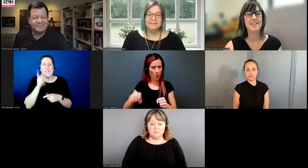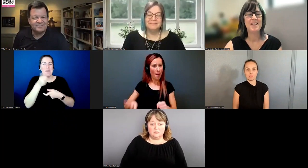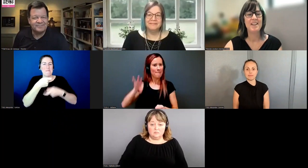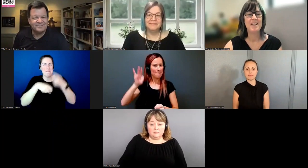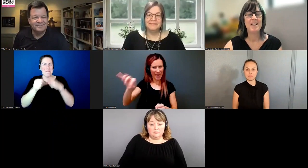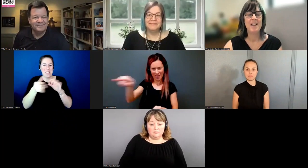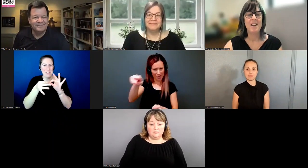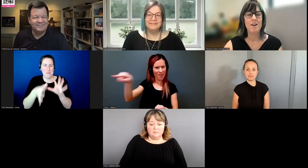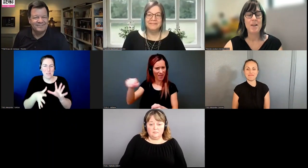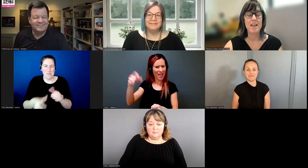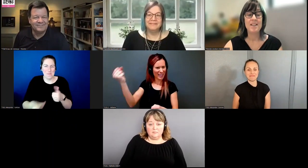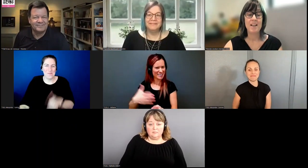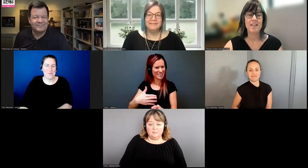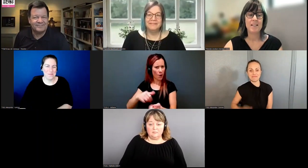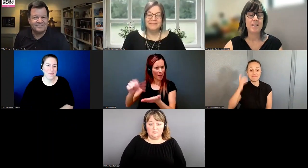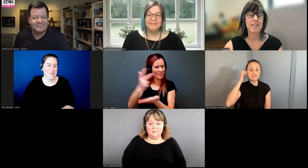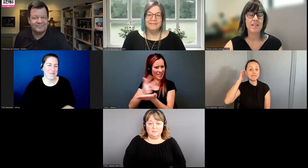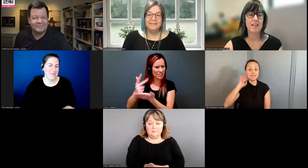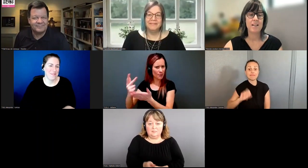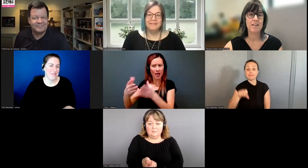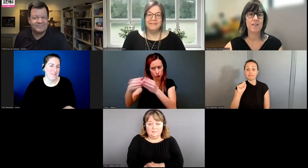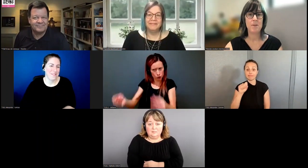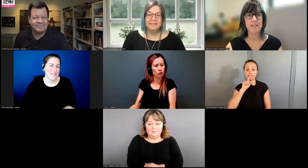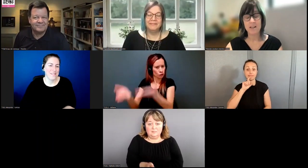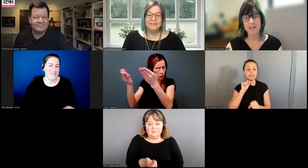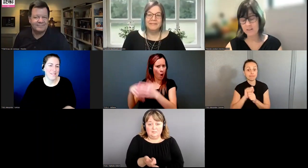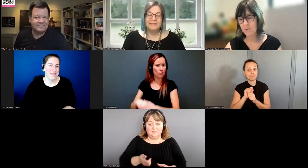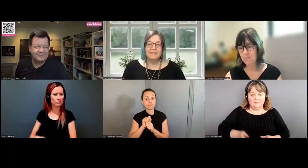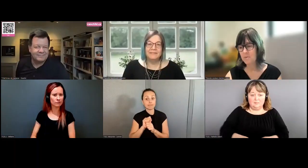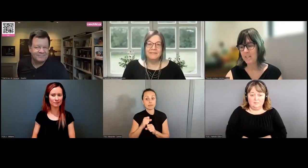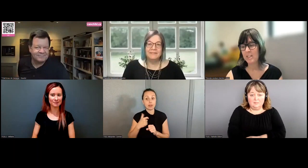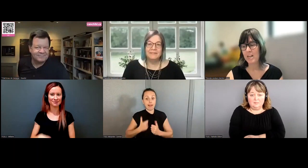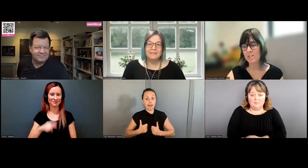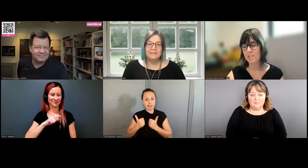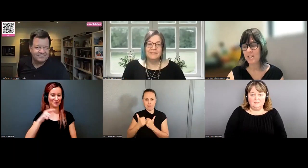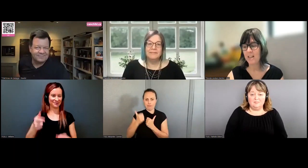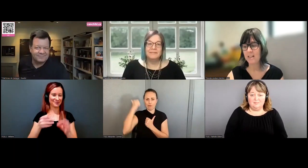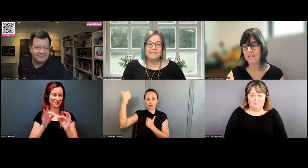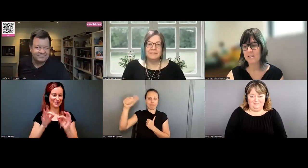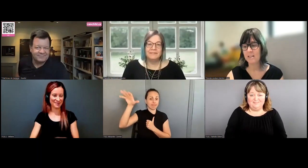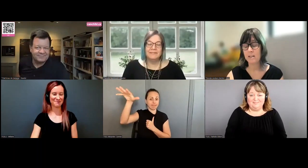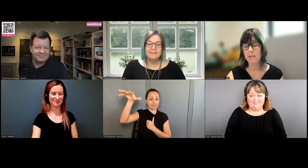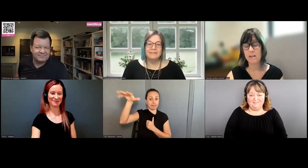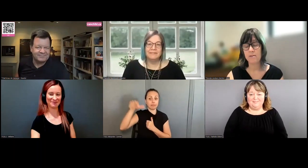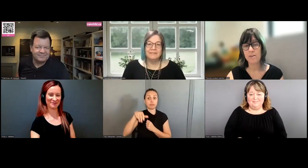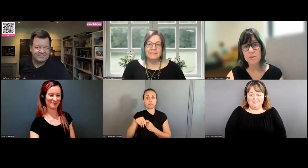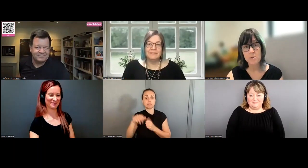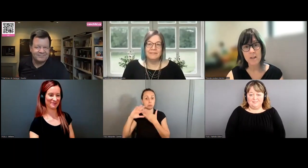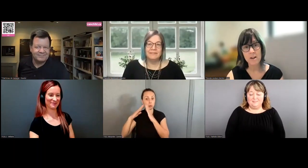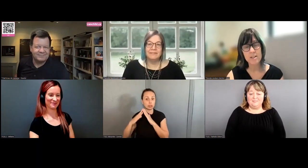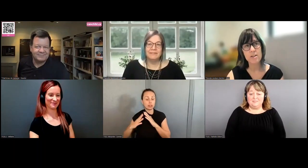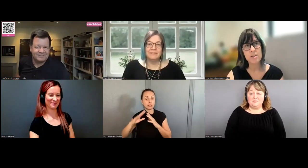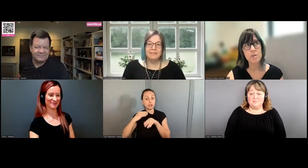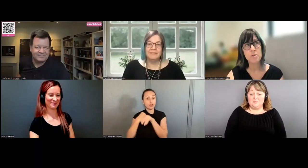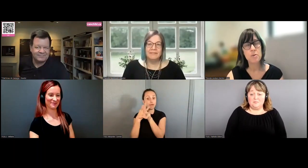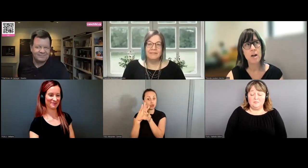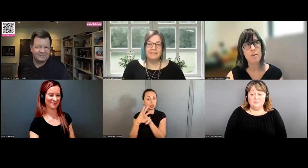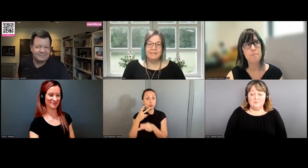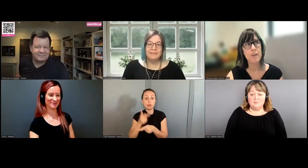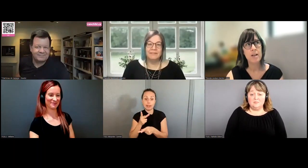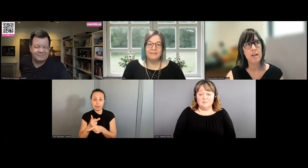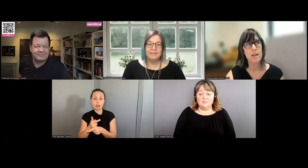Solutions. And yes, indeed, like the piece, I live remotely here actually, and the virtual care has